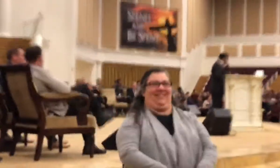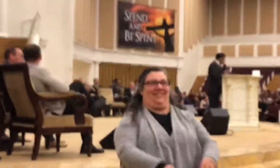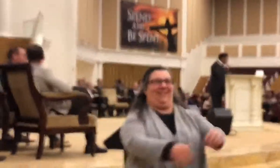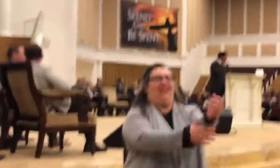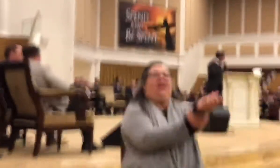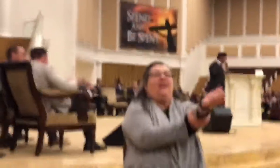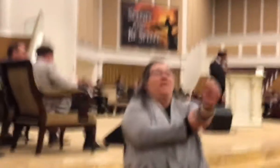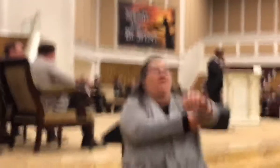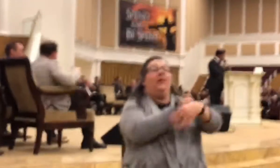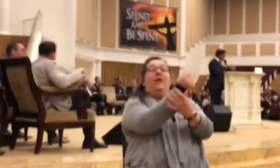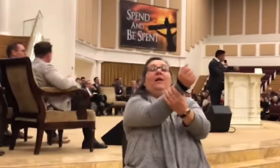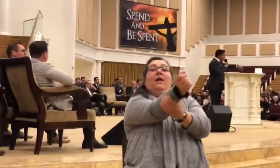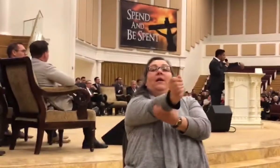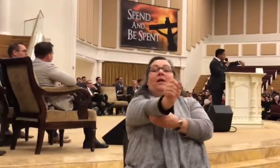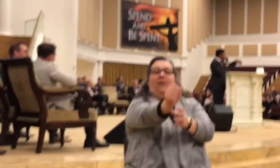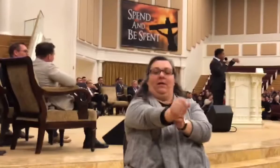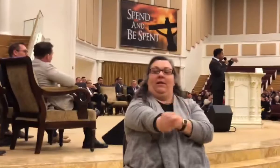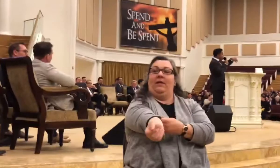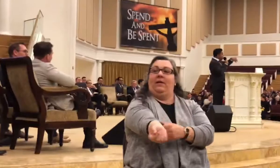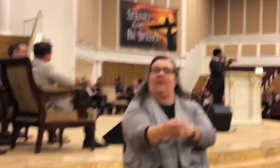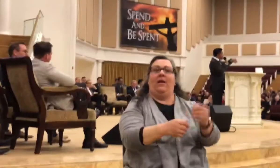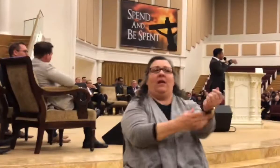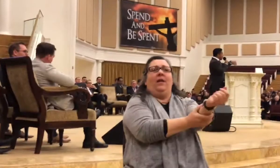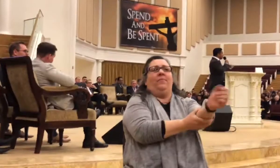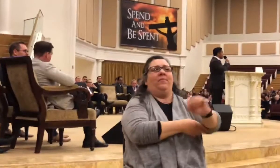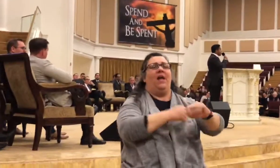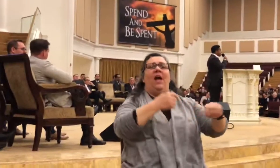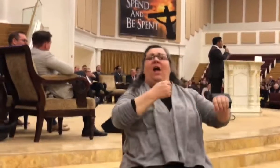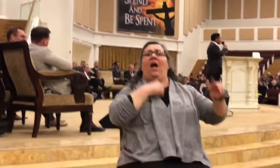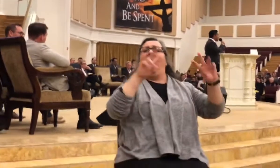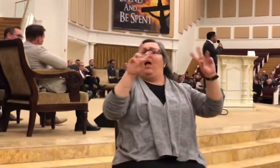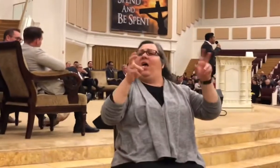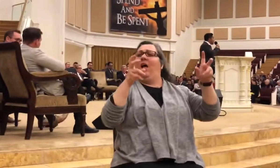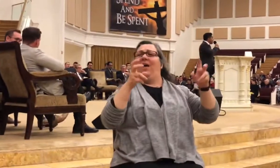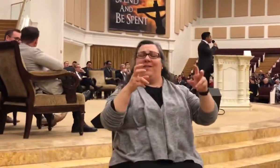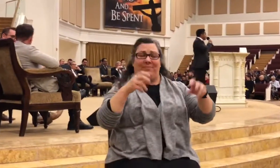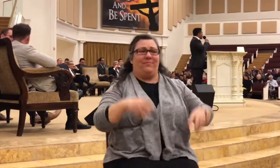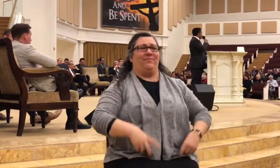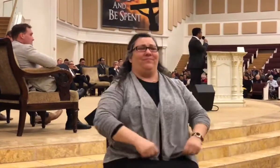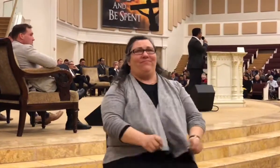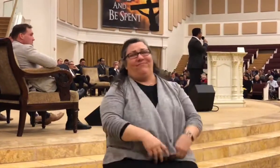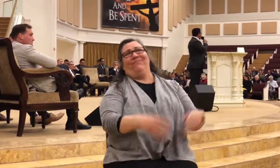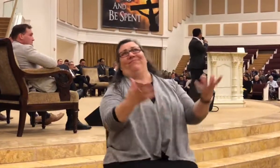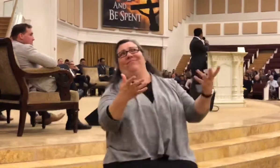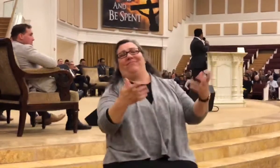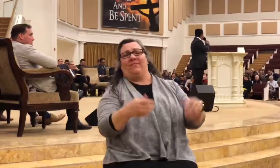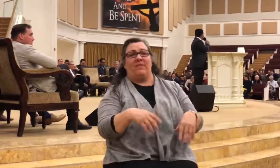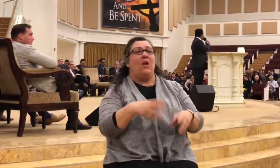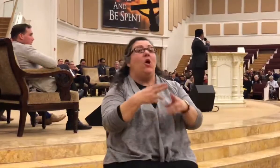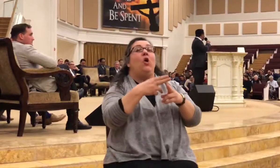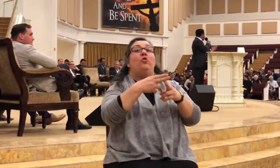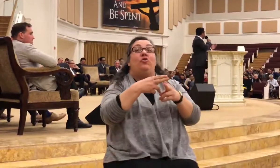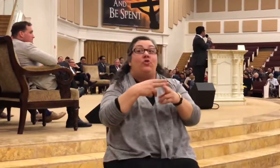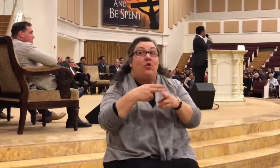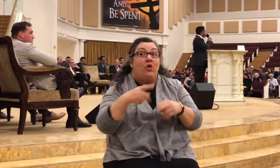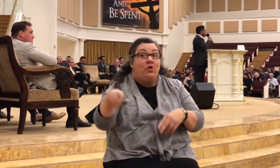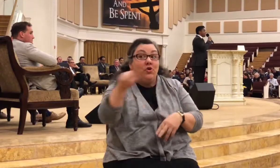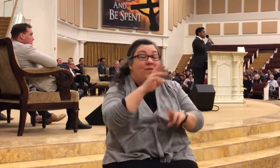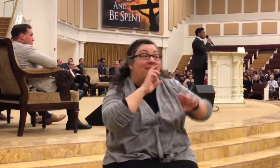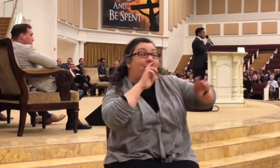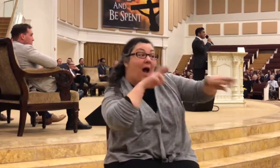If I could title this just next few moments, I'm not a long-winded preacher, so the sooner you respond, the sooner I'll be